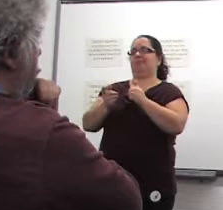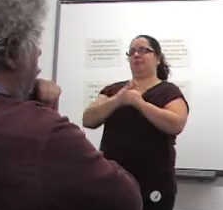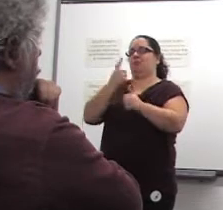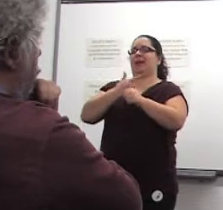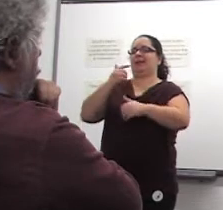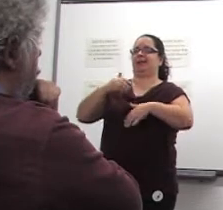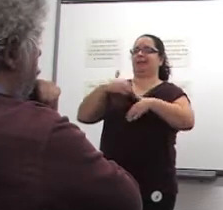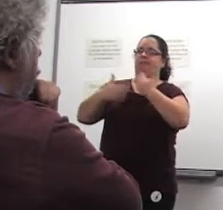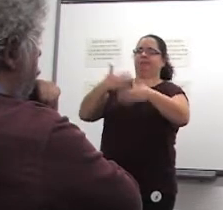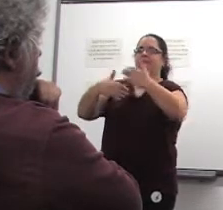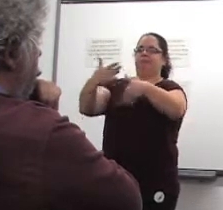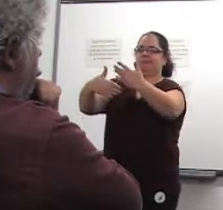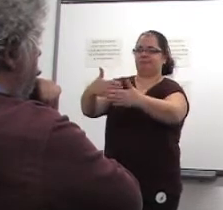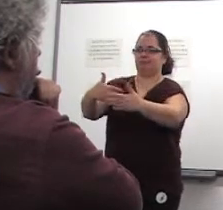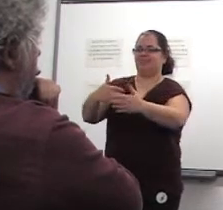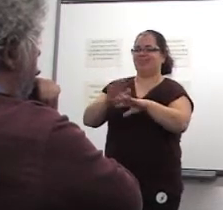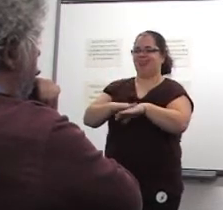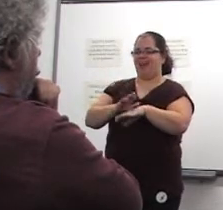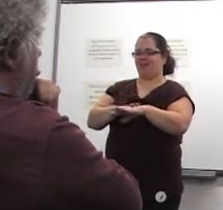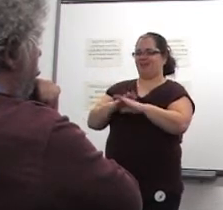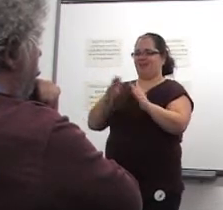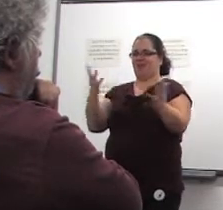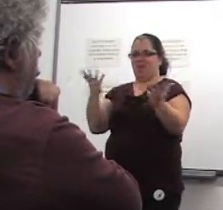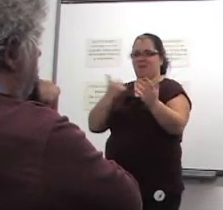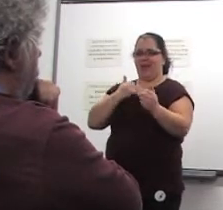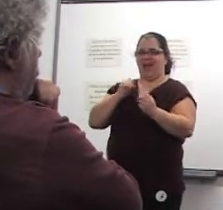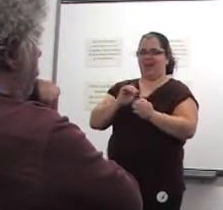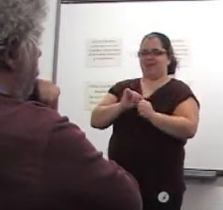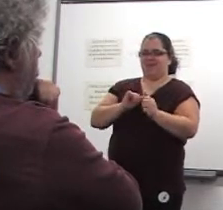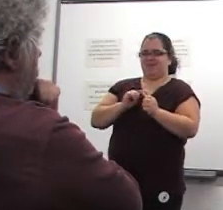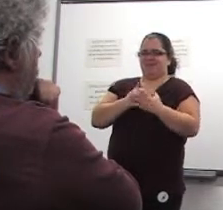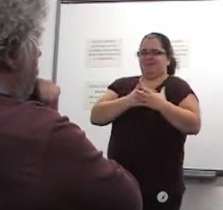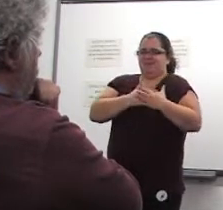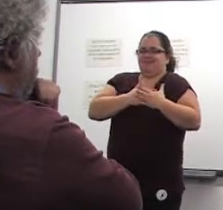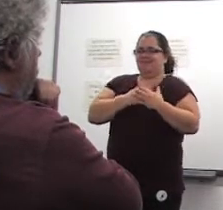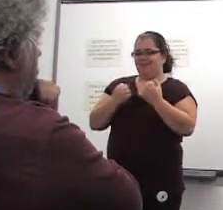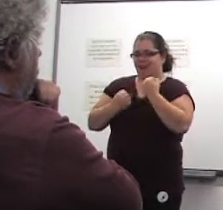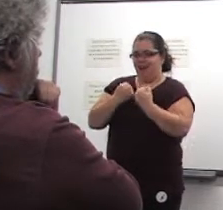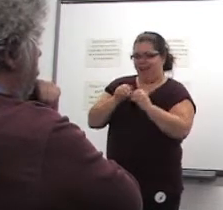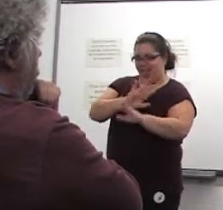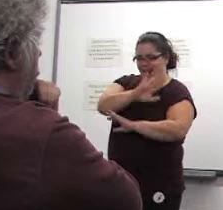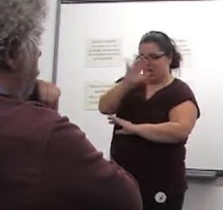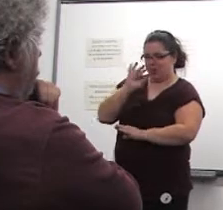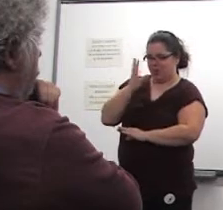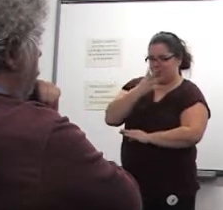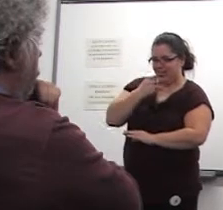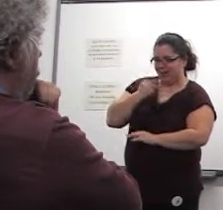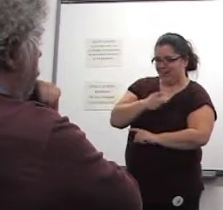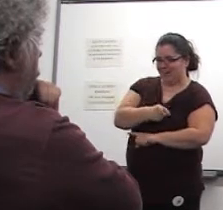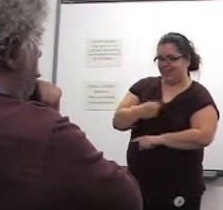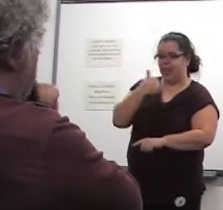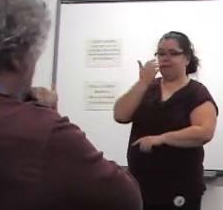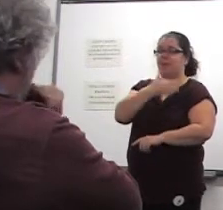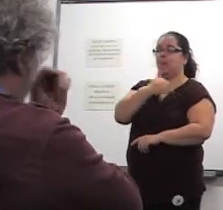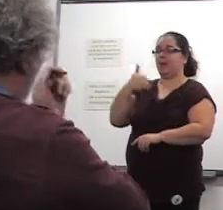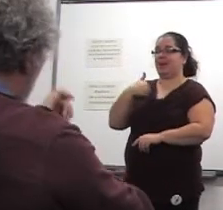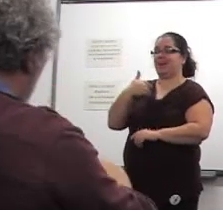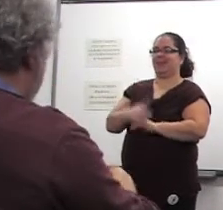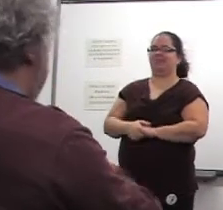Time to go to his beloved car. "Hello, beautiful," he said every